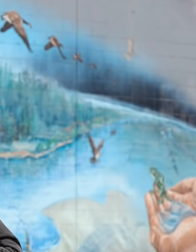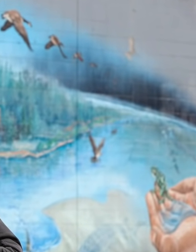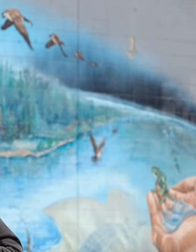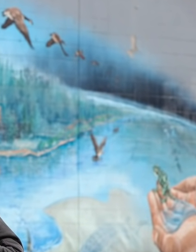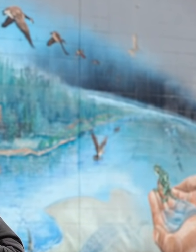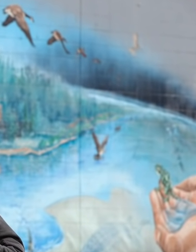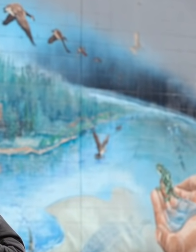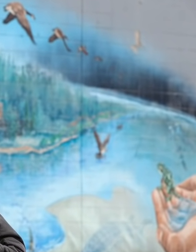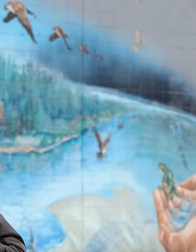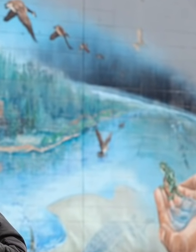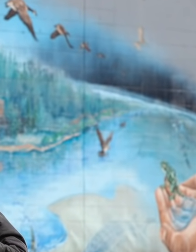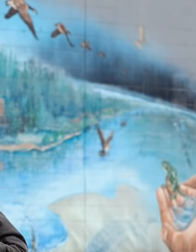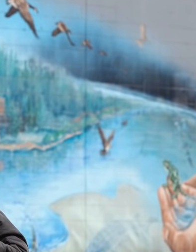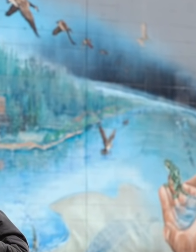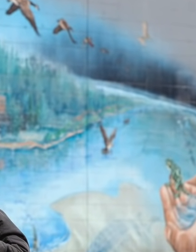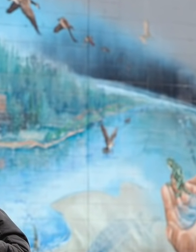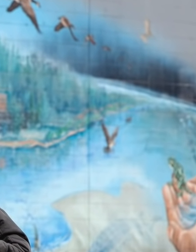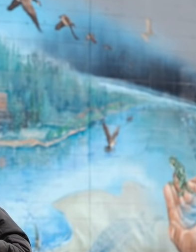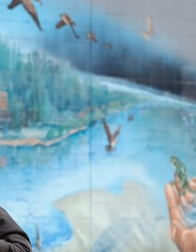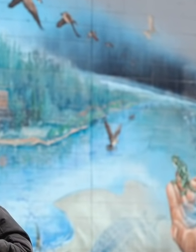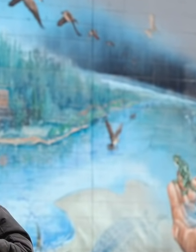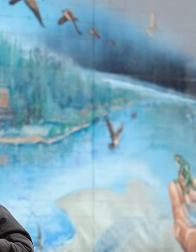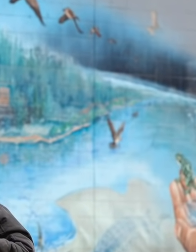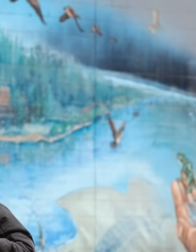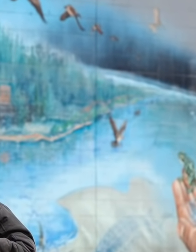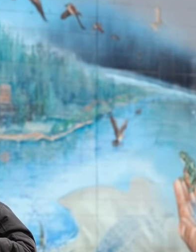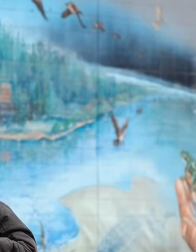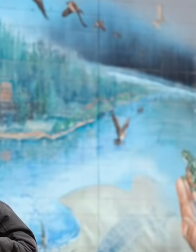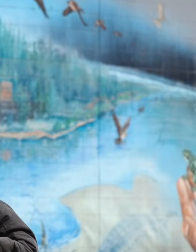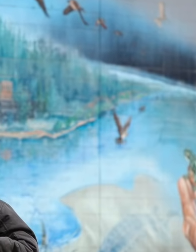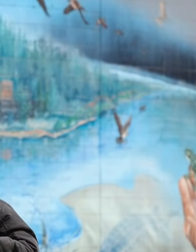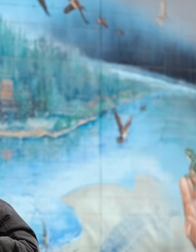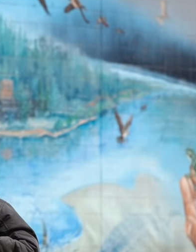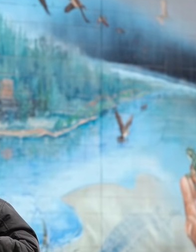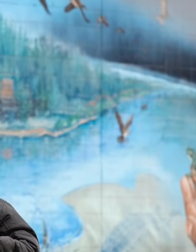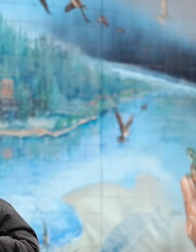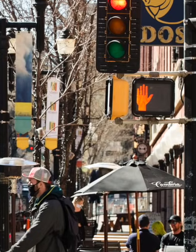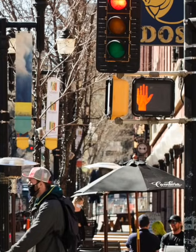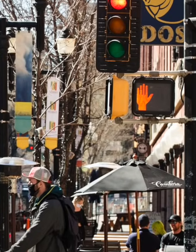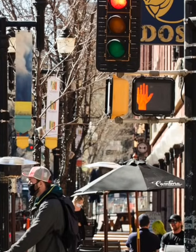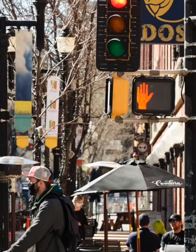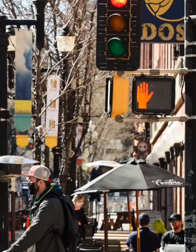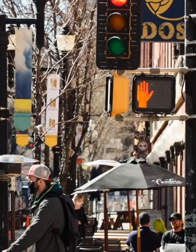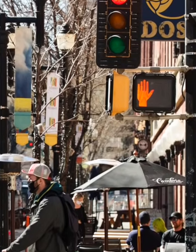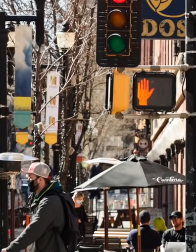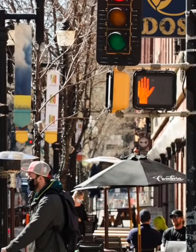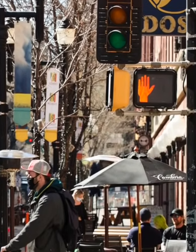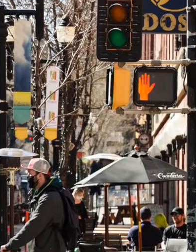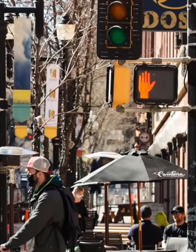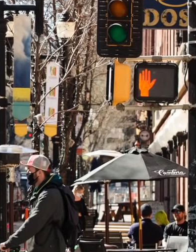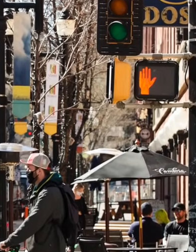when such sacrifices are necessary. So make this the safest May long weekend